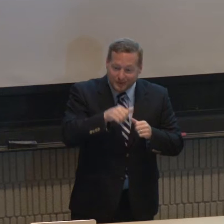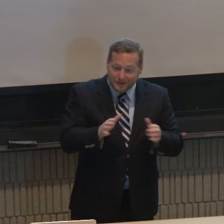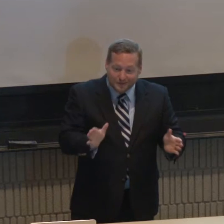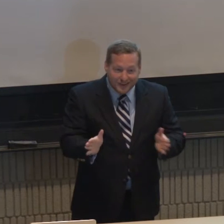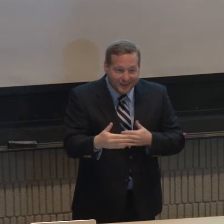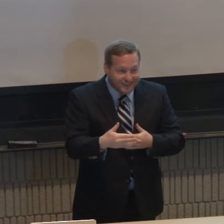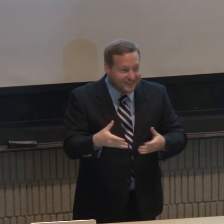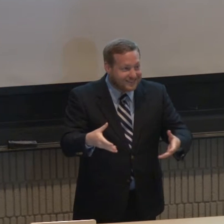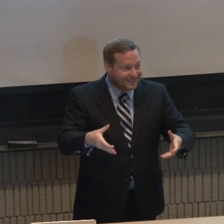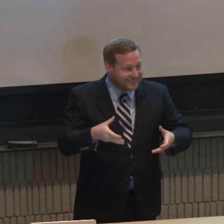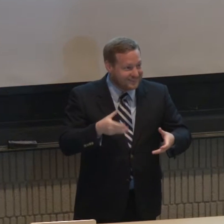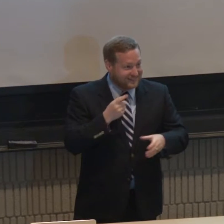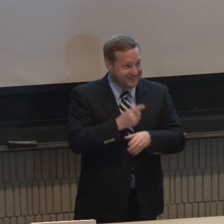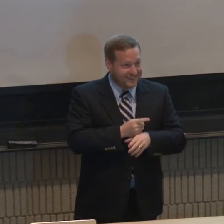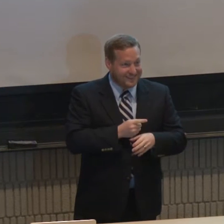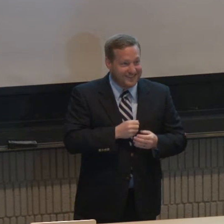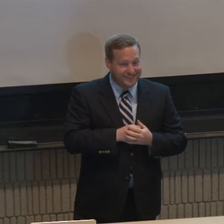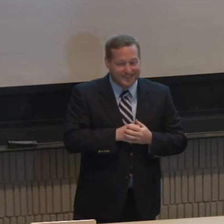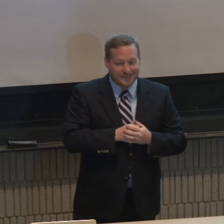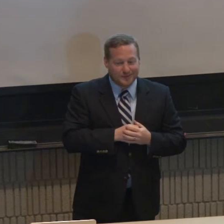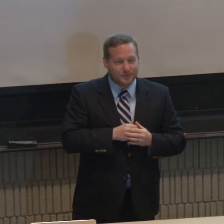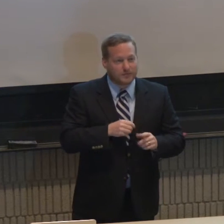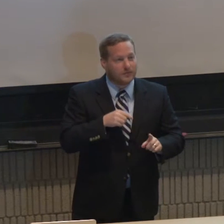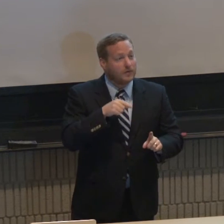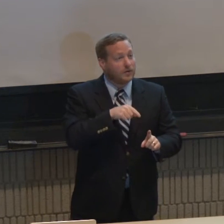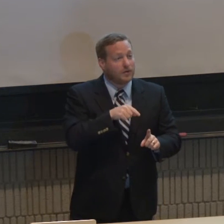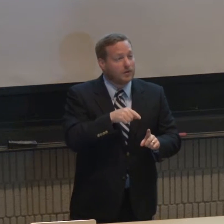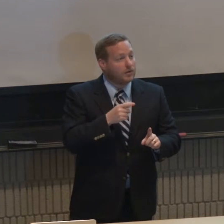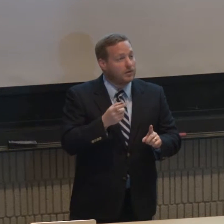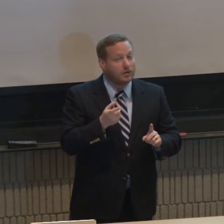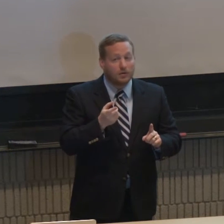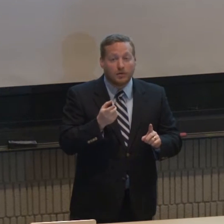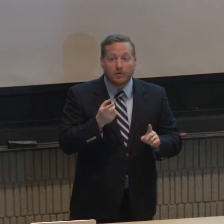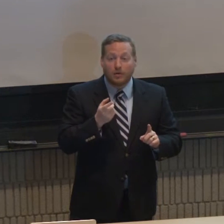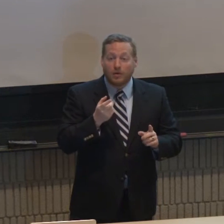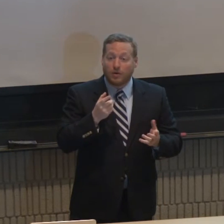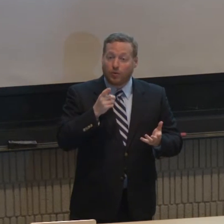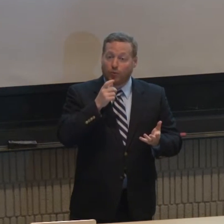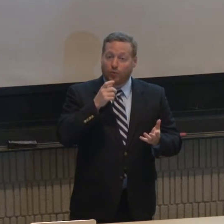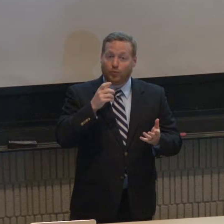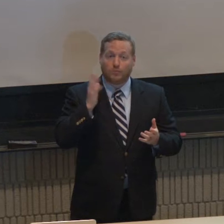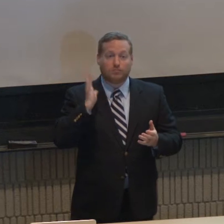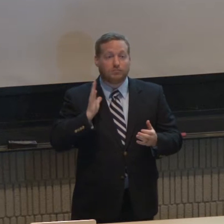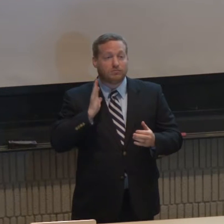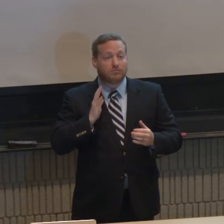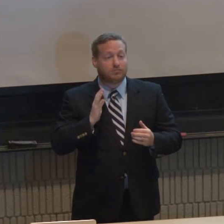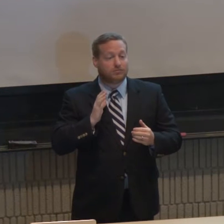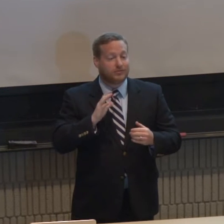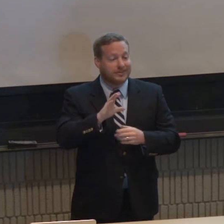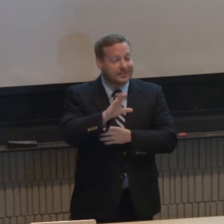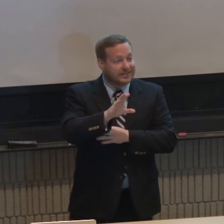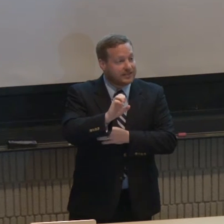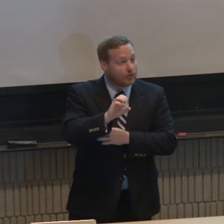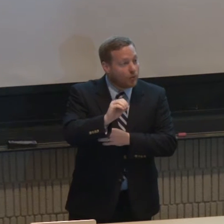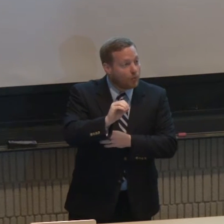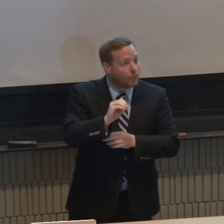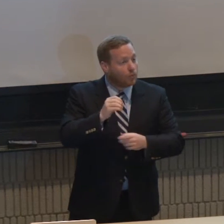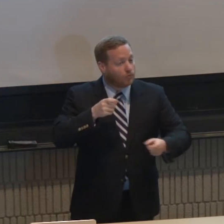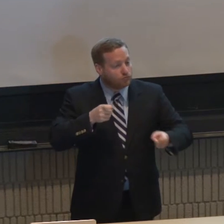You know UPS? You used to get those packages you get, the guy in the brown suit that shows up? This used to be that organization.